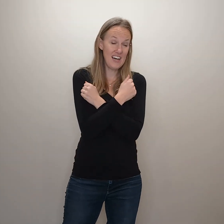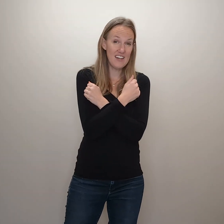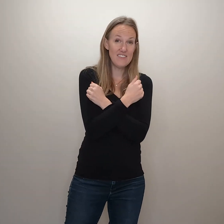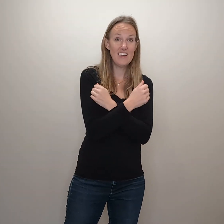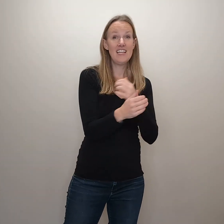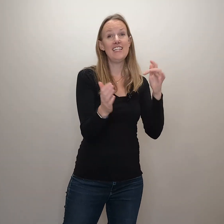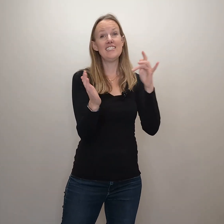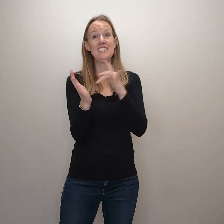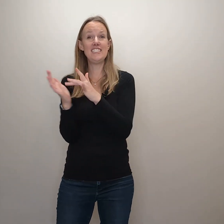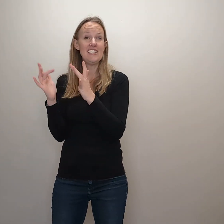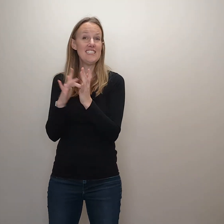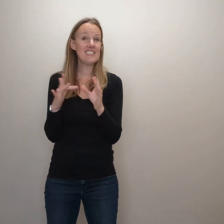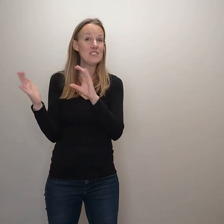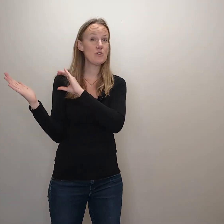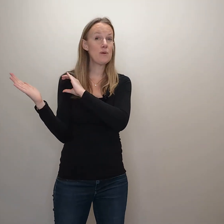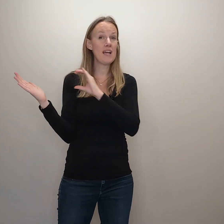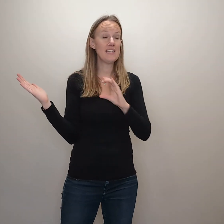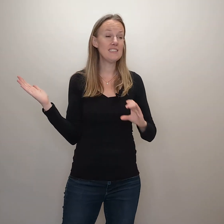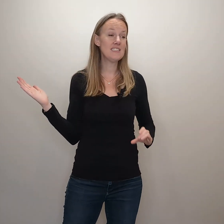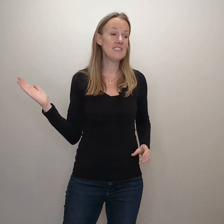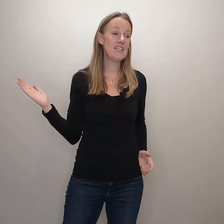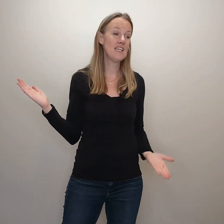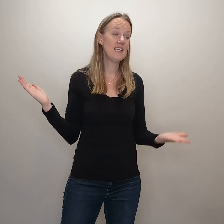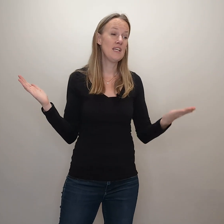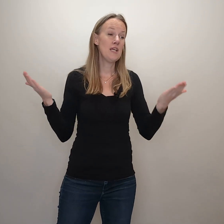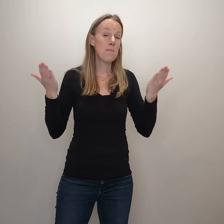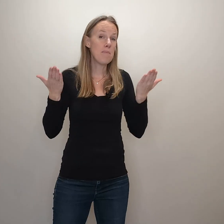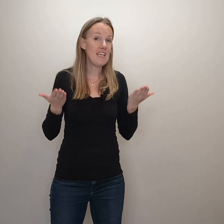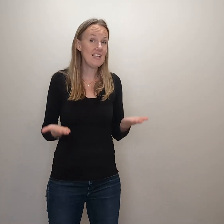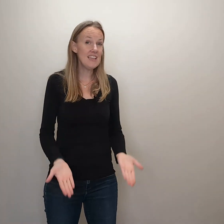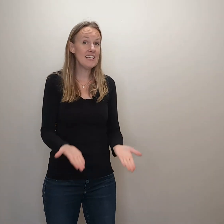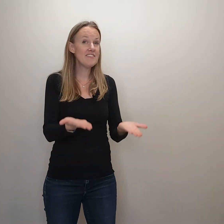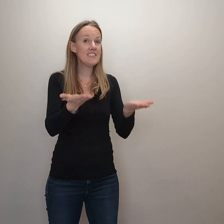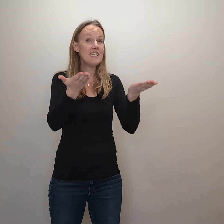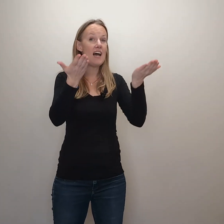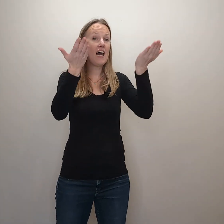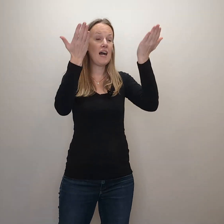love. Jesus Christ, be lifted up,